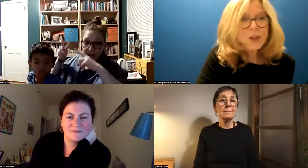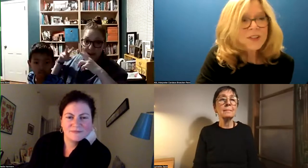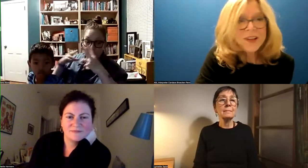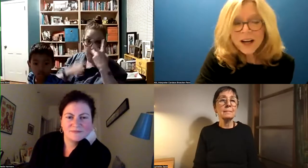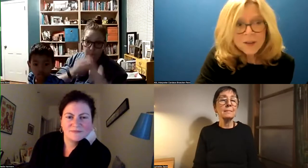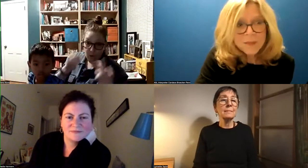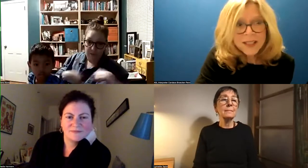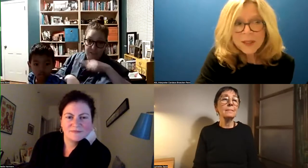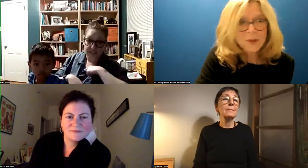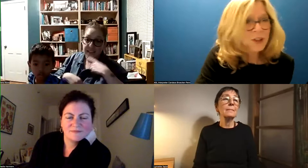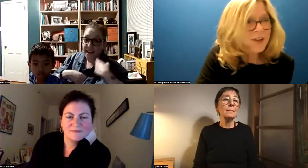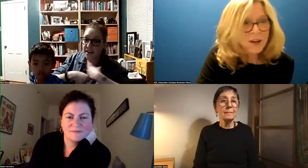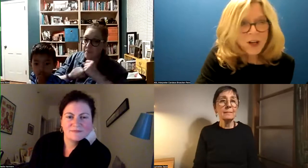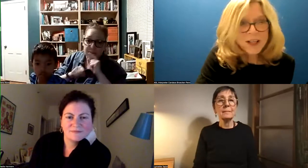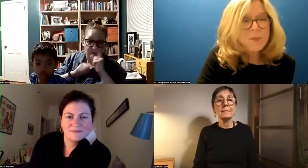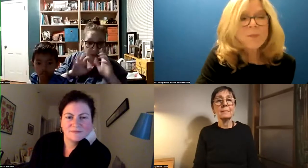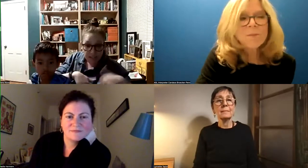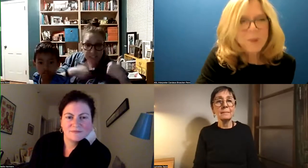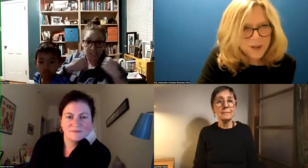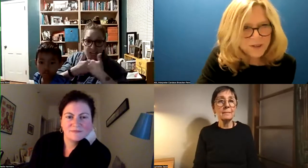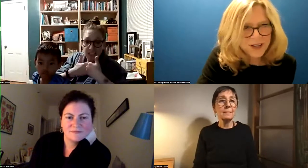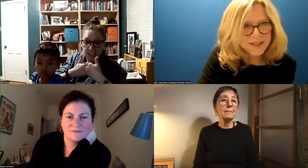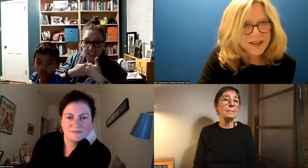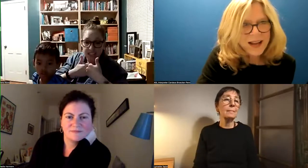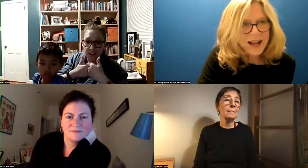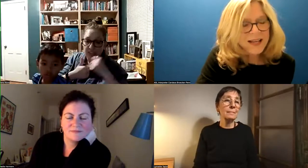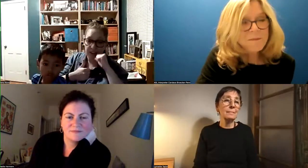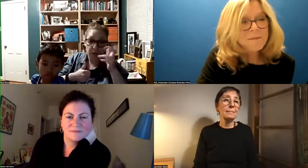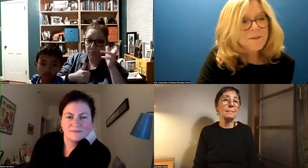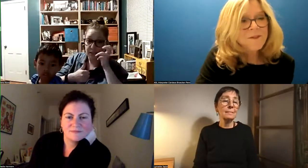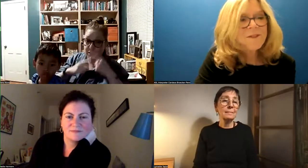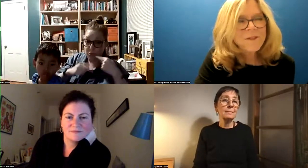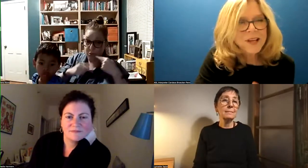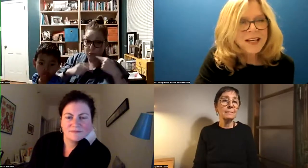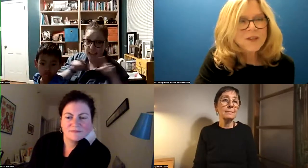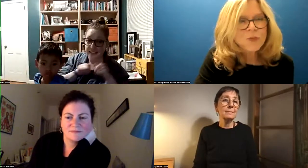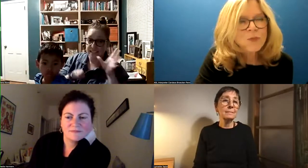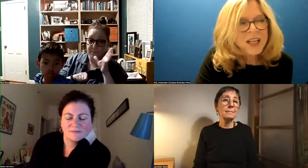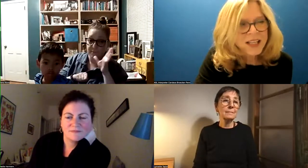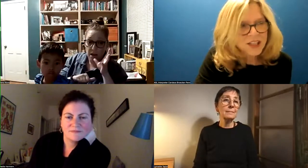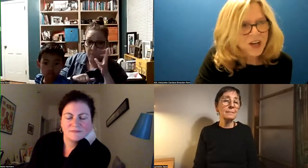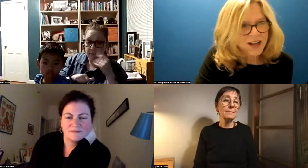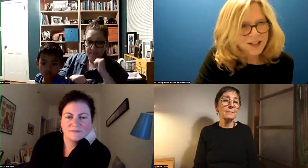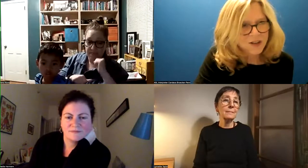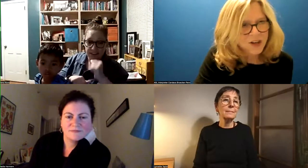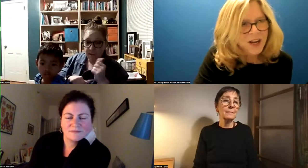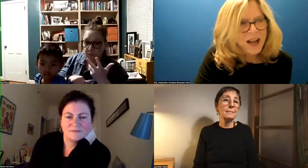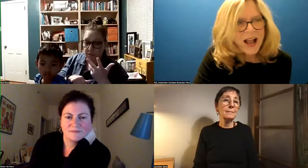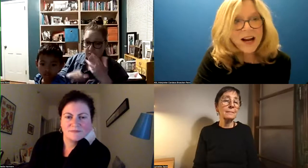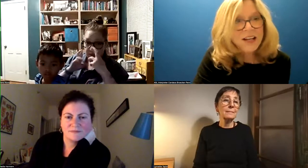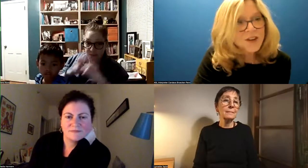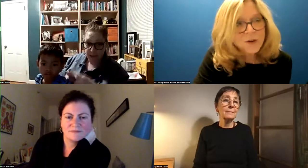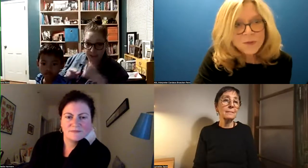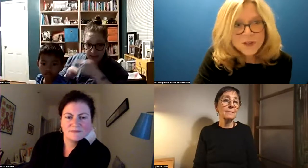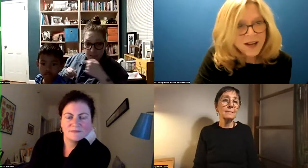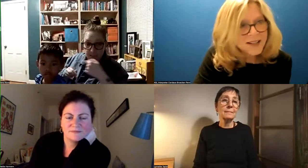People look down on me, people look down on him, on both of us. And it is really a challenge. And